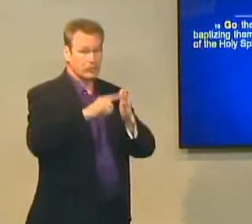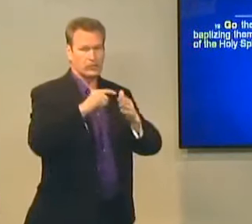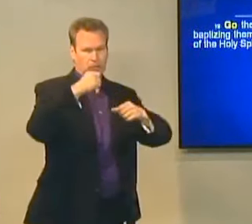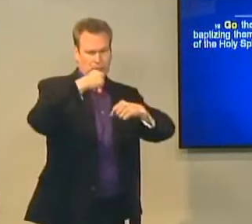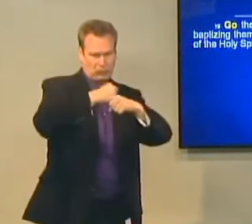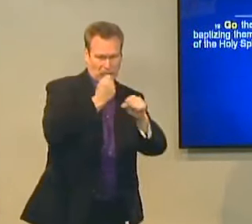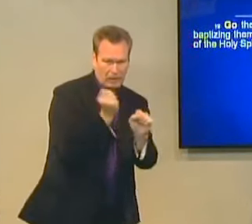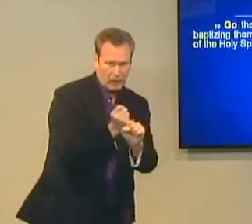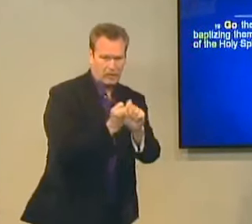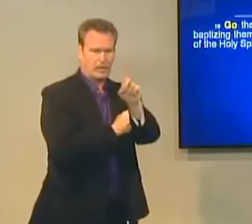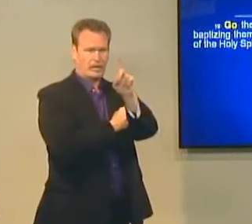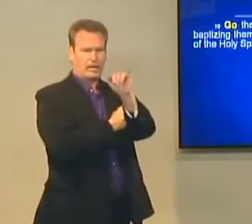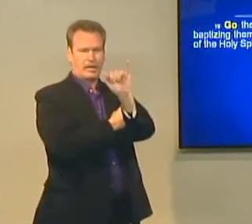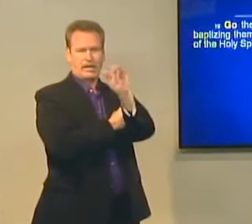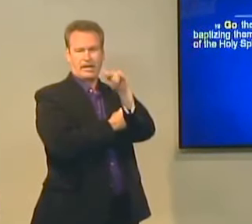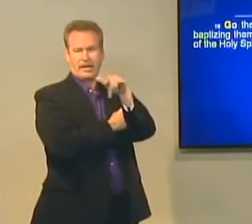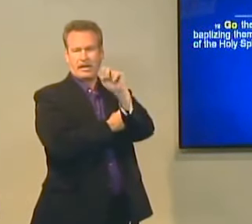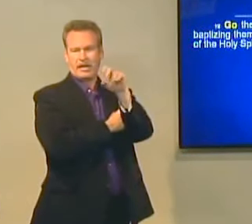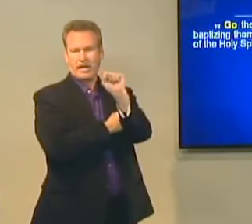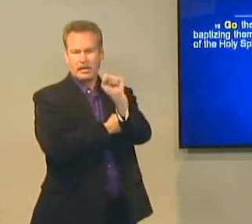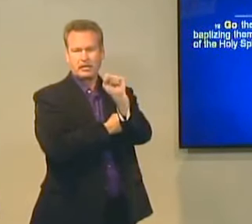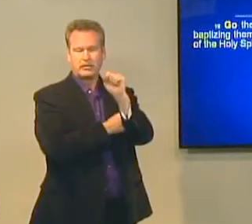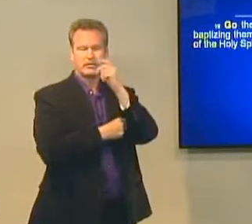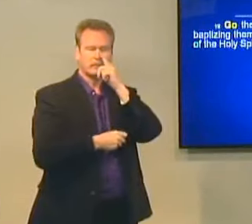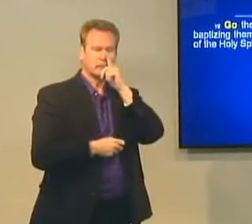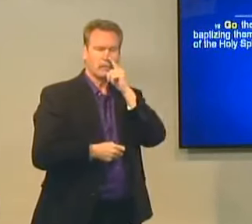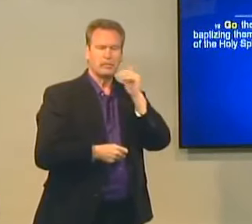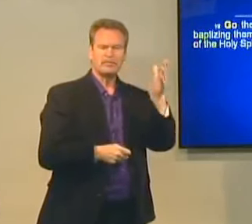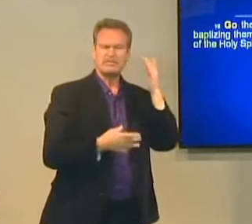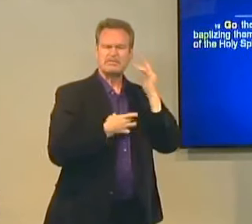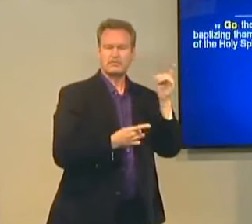important I know for myself to share the gospel it says and make disciples